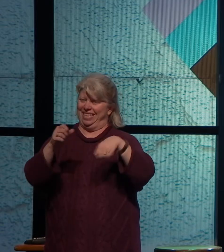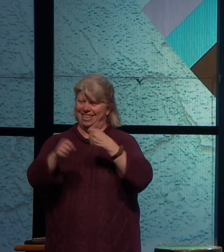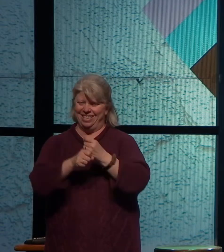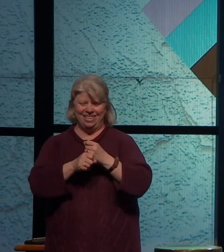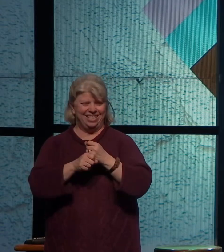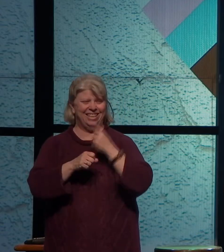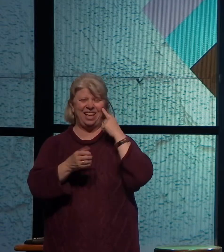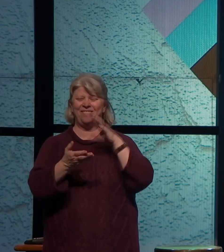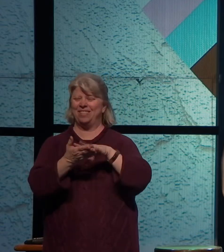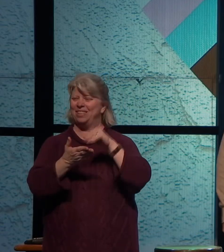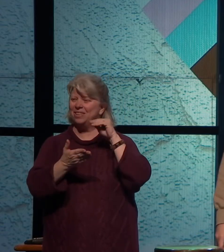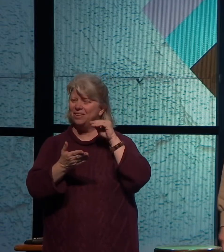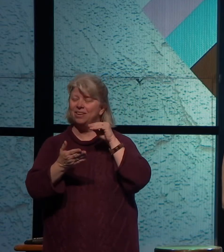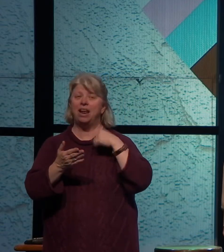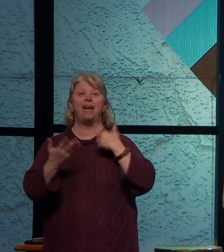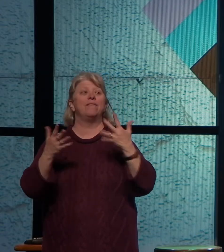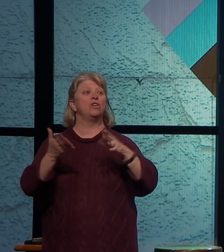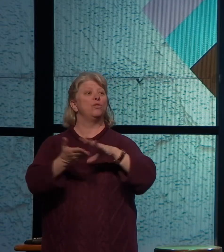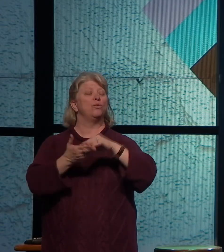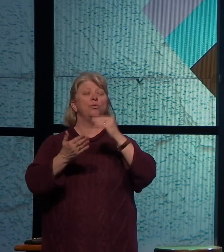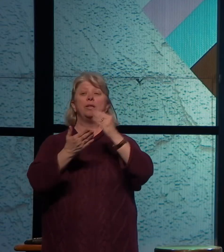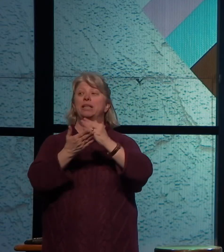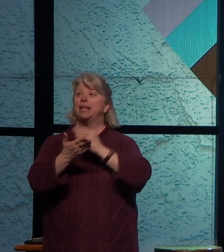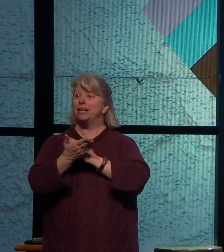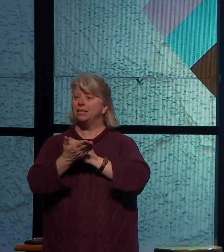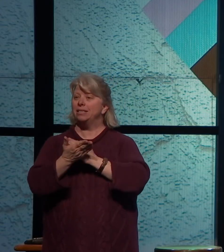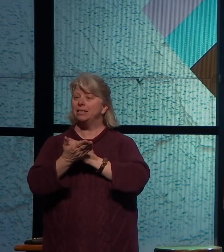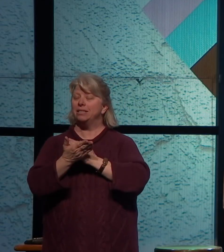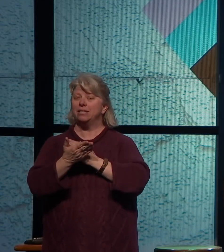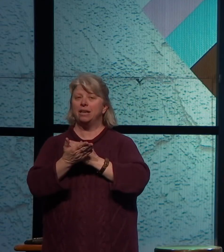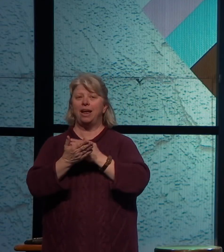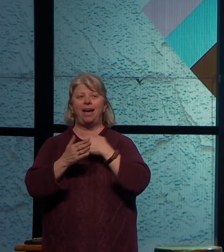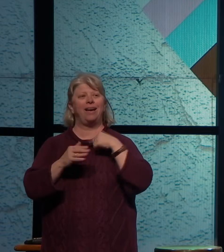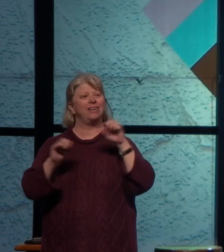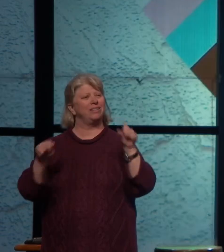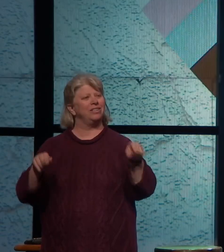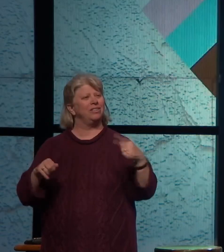You would think I would learn, but I did learn this lesson that when I could